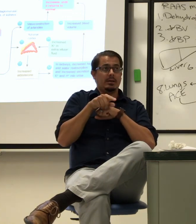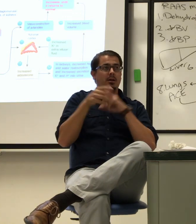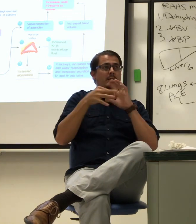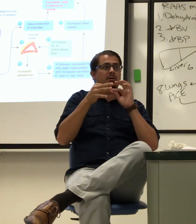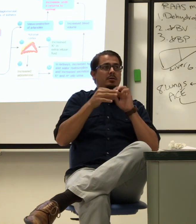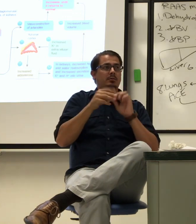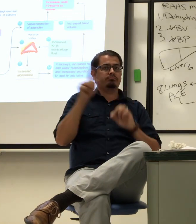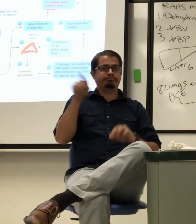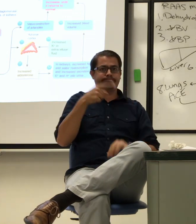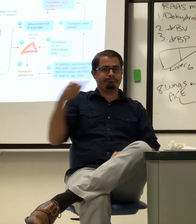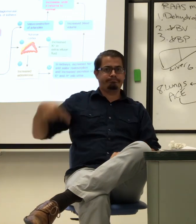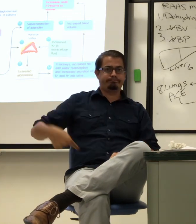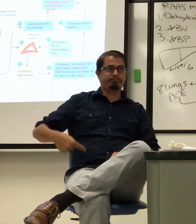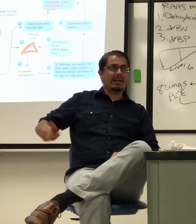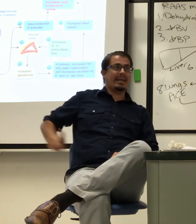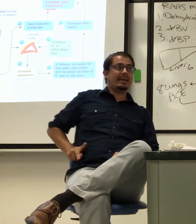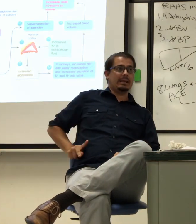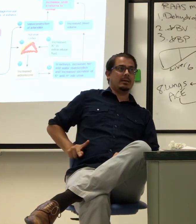targets the kidney.